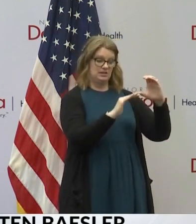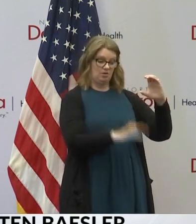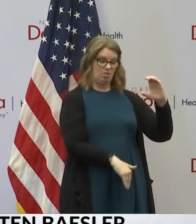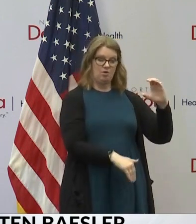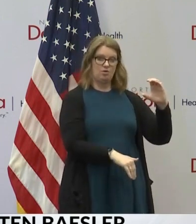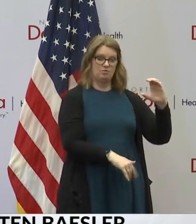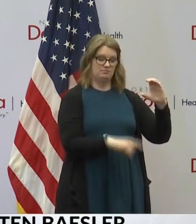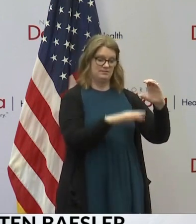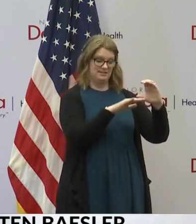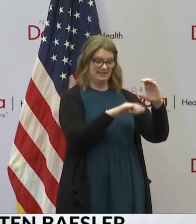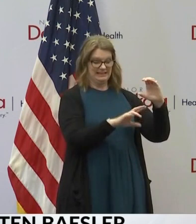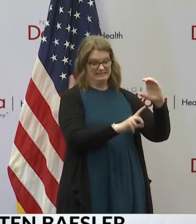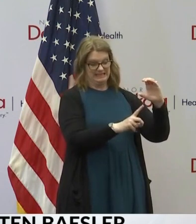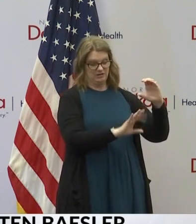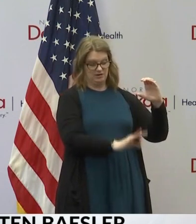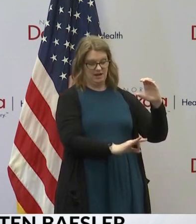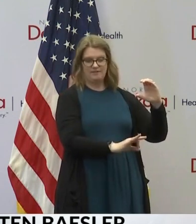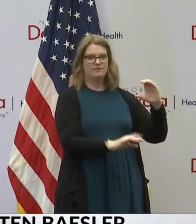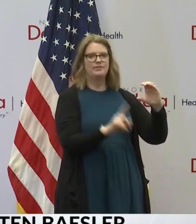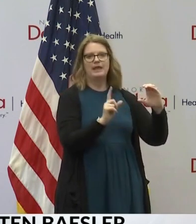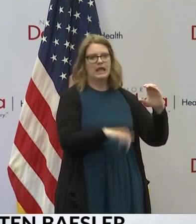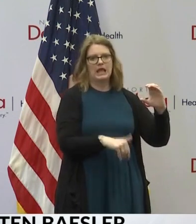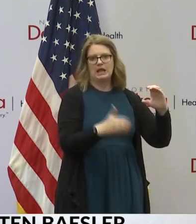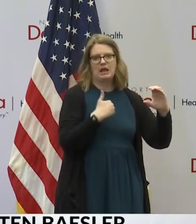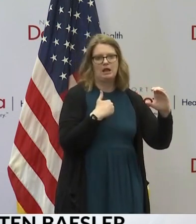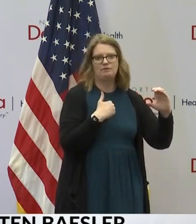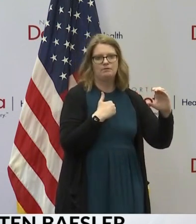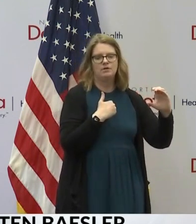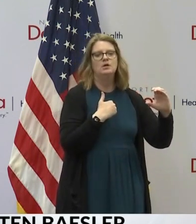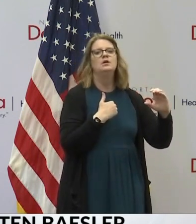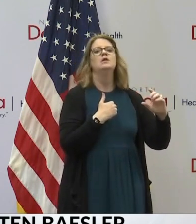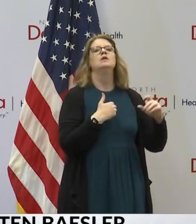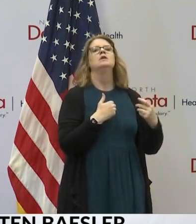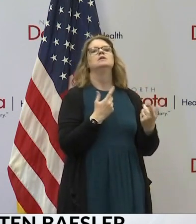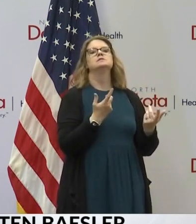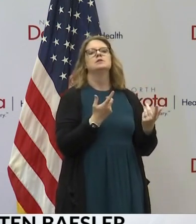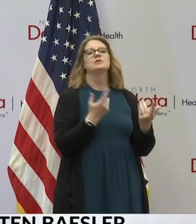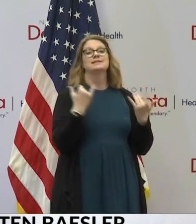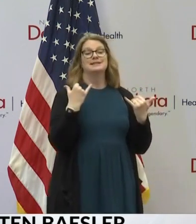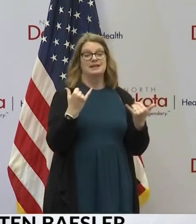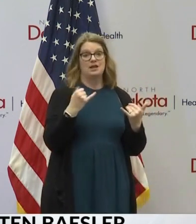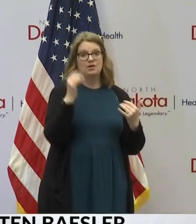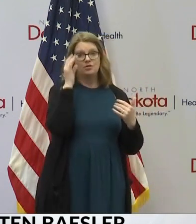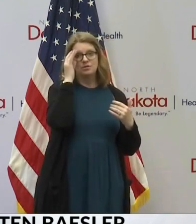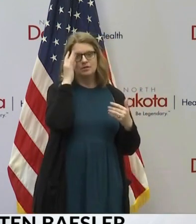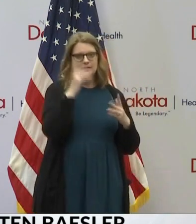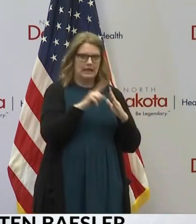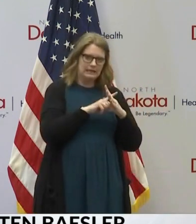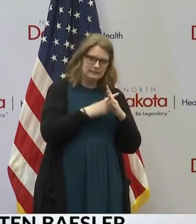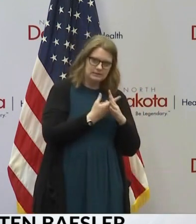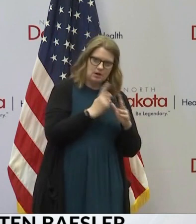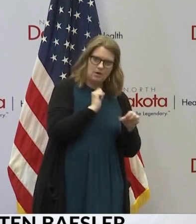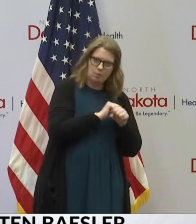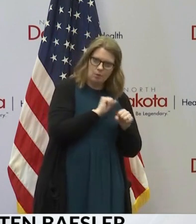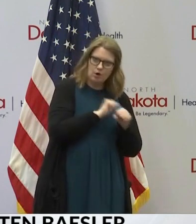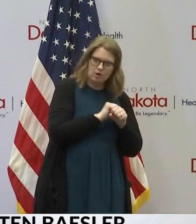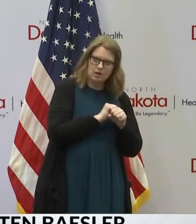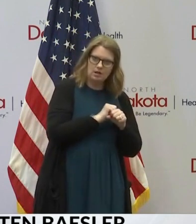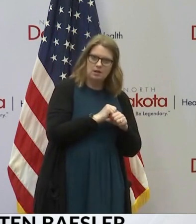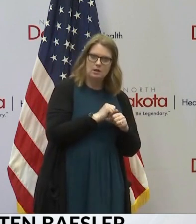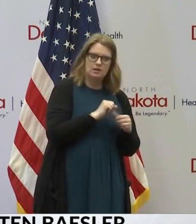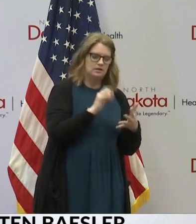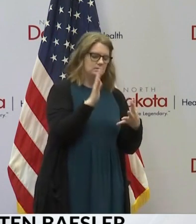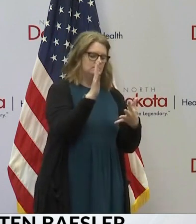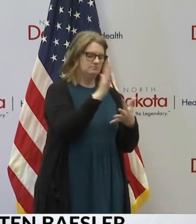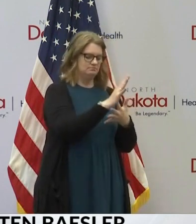high school in a core course, which would be reading, math, or science. So considering that they have begun working as a freshman,